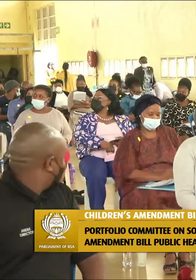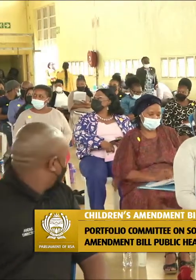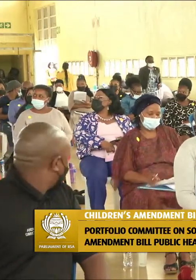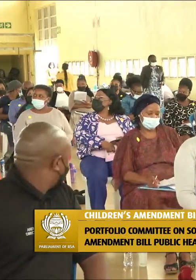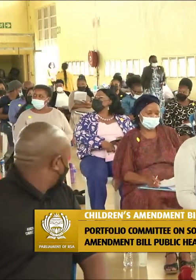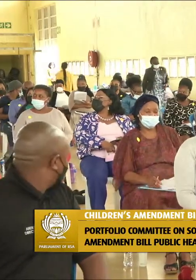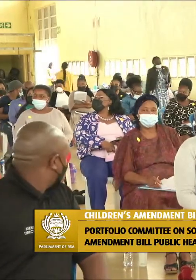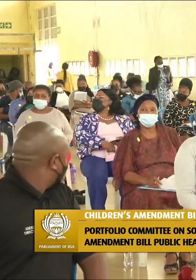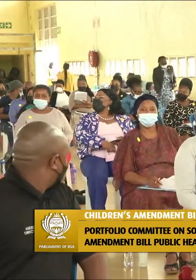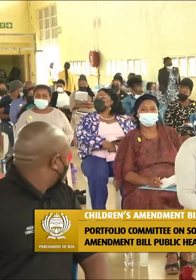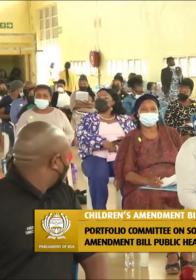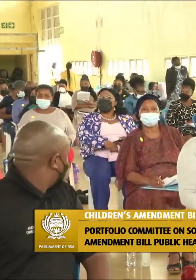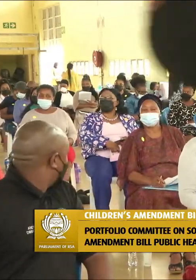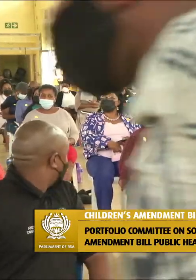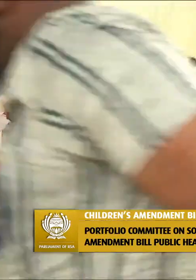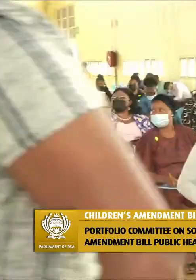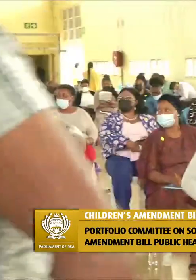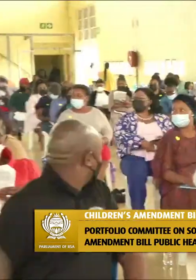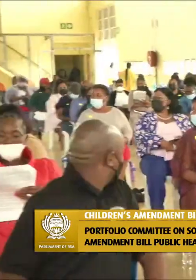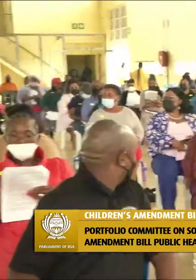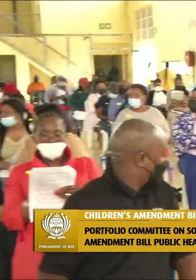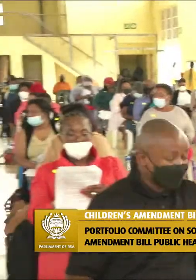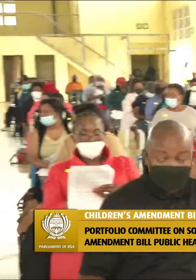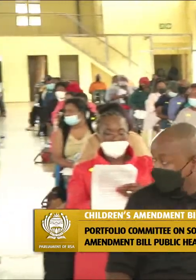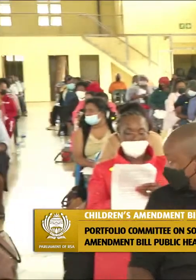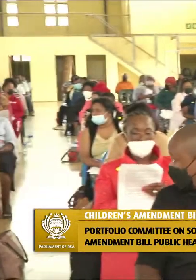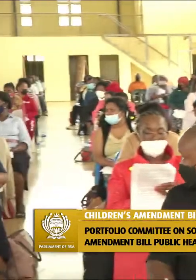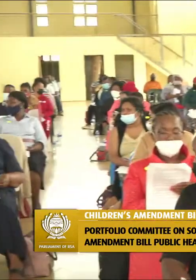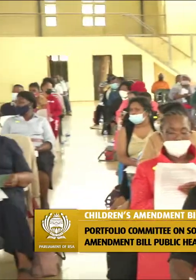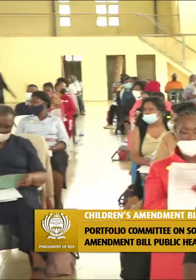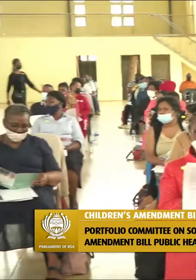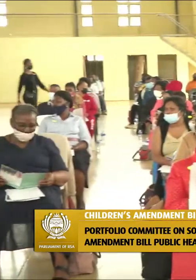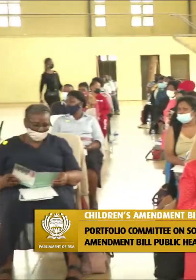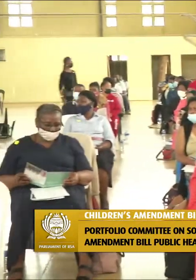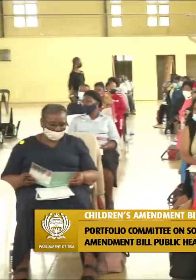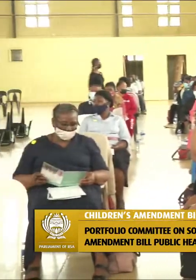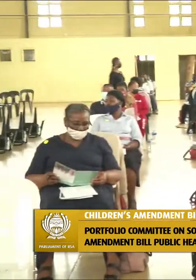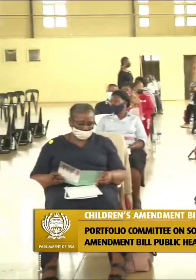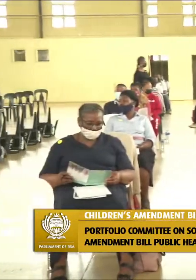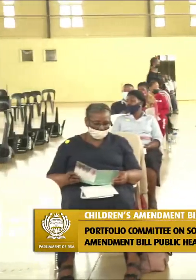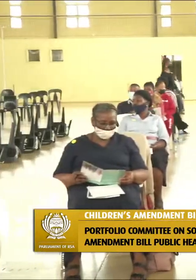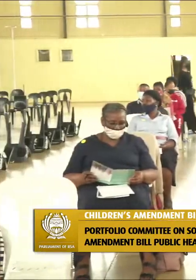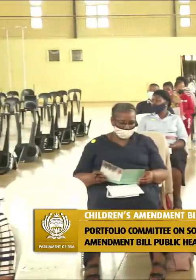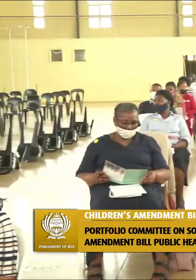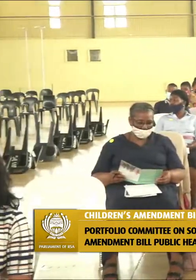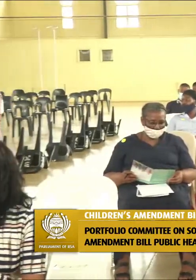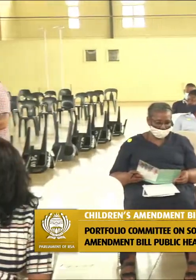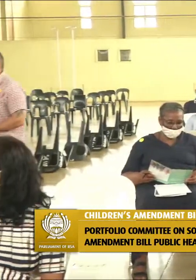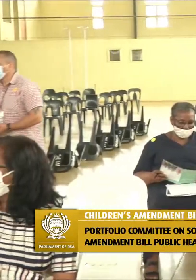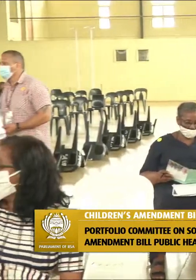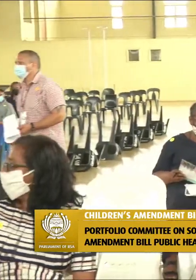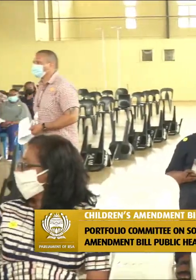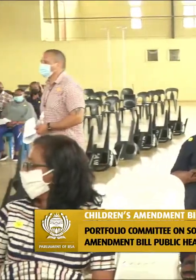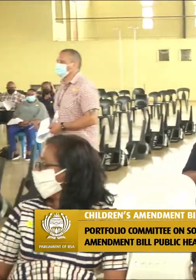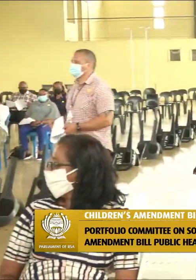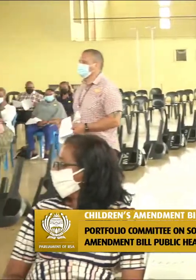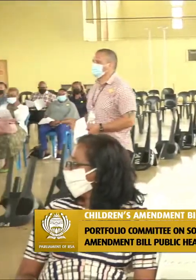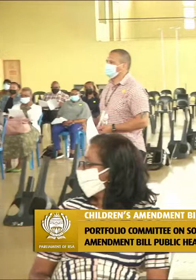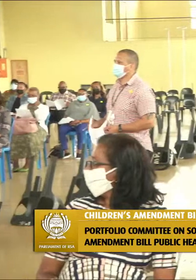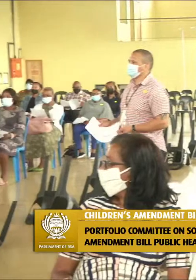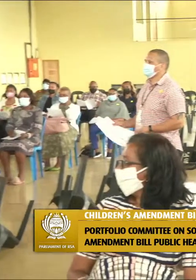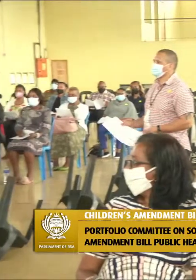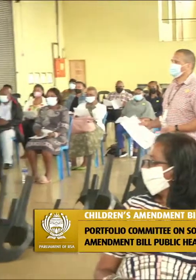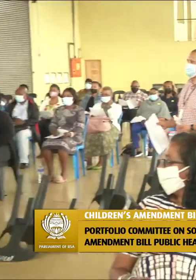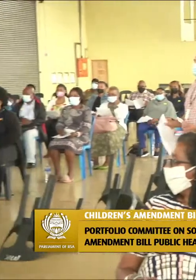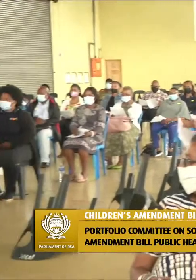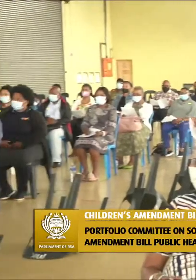speak. All right, you can come in front of. Thank you very Ungasondela much for breaking the ice. ngaphambili. Yay.